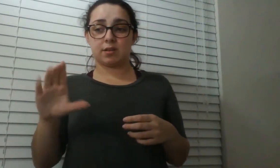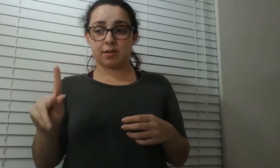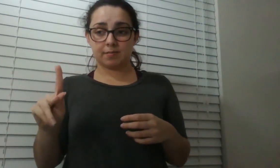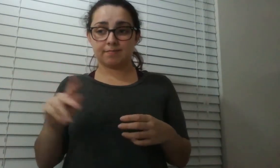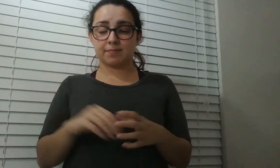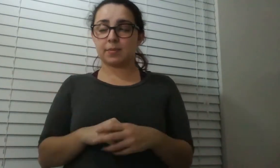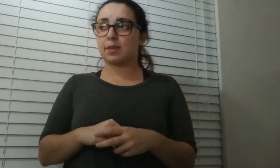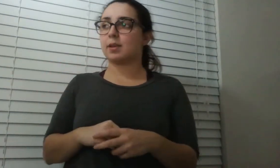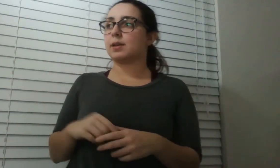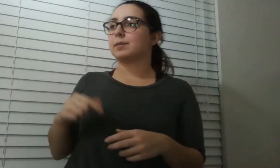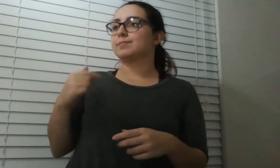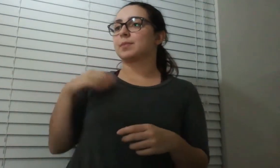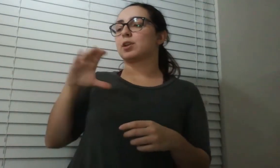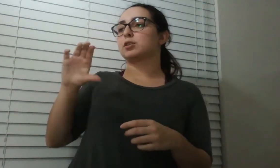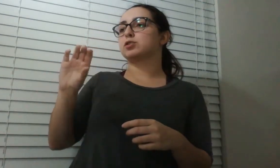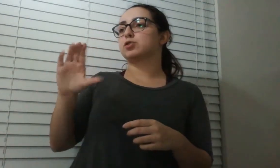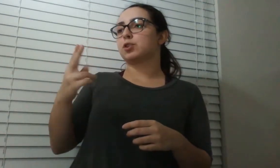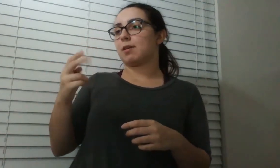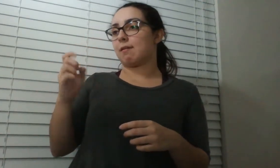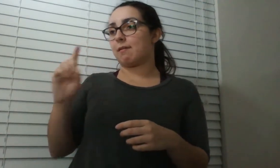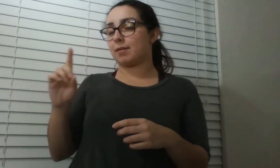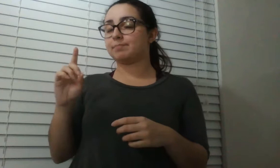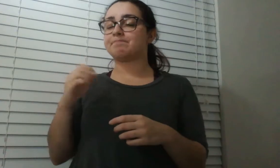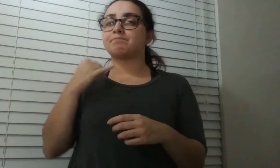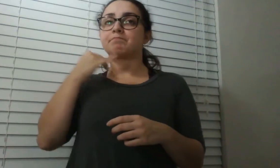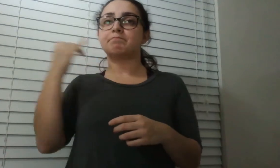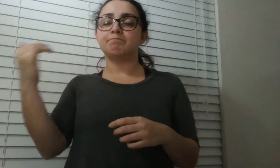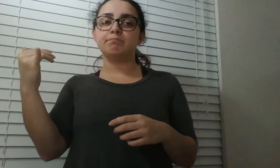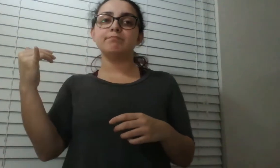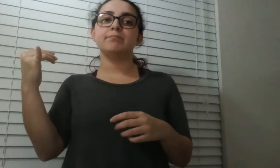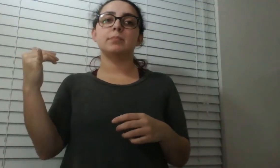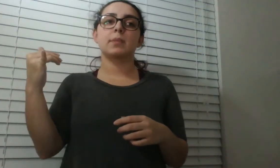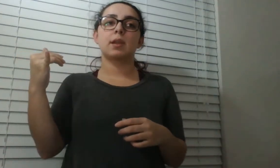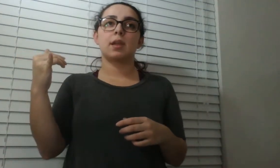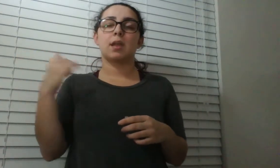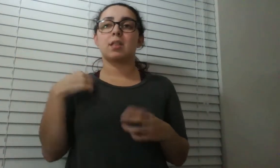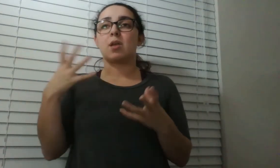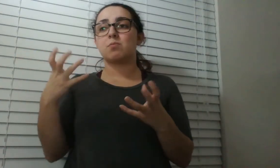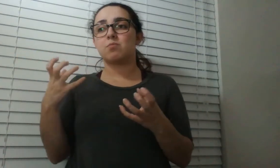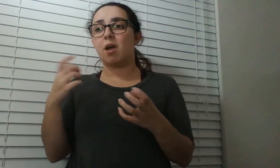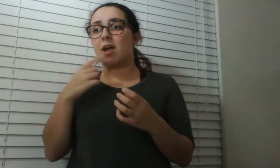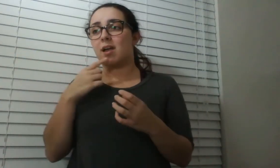hi, how are you doing? I just need to say that we are so